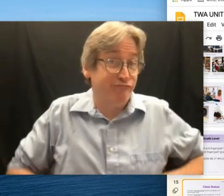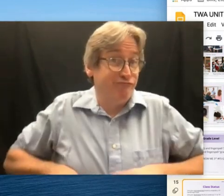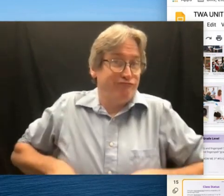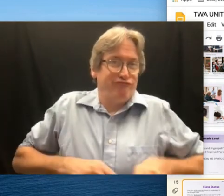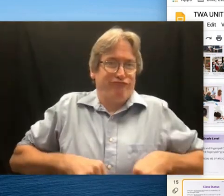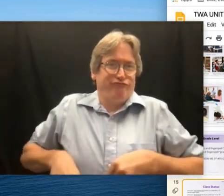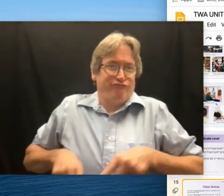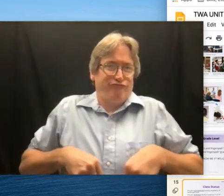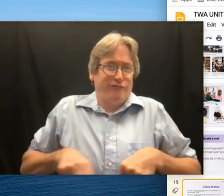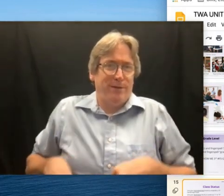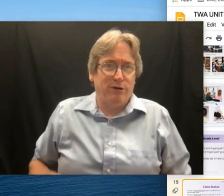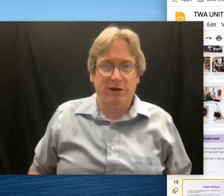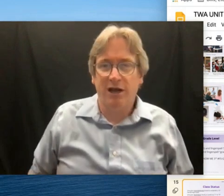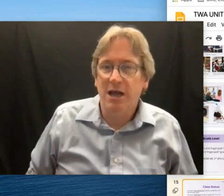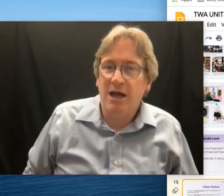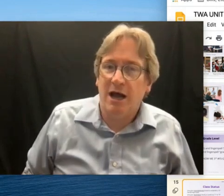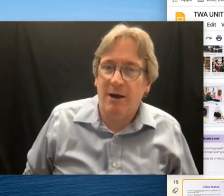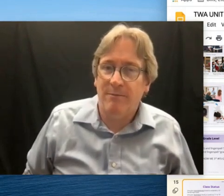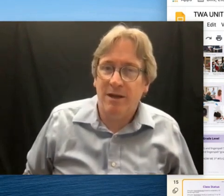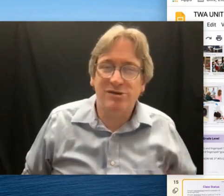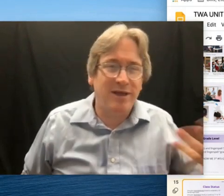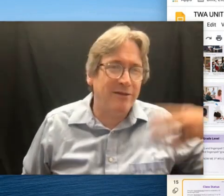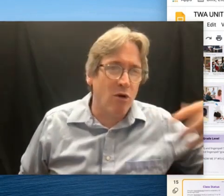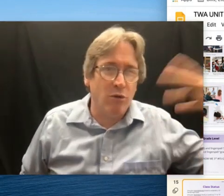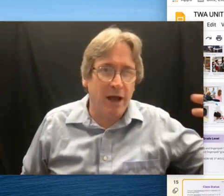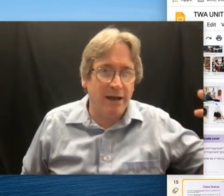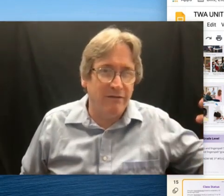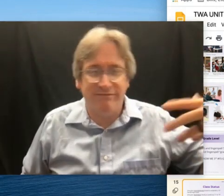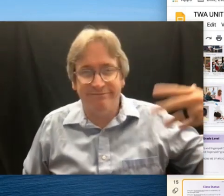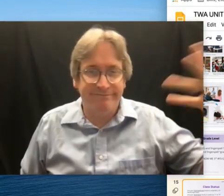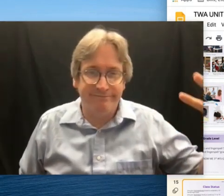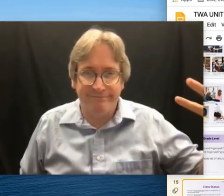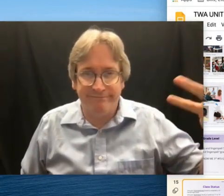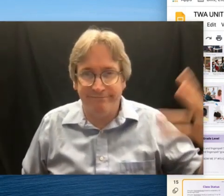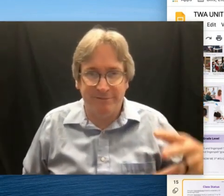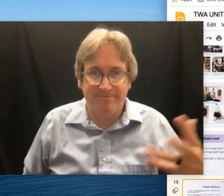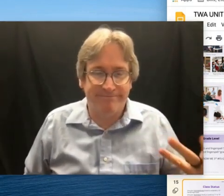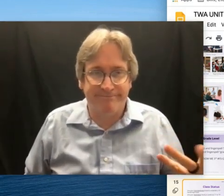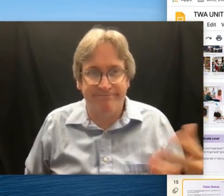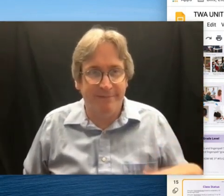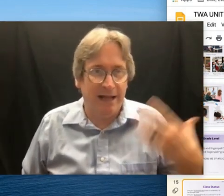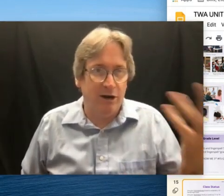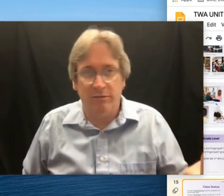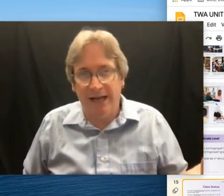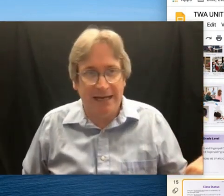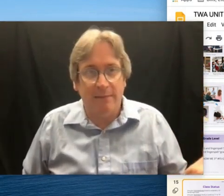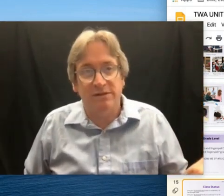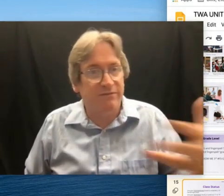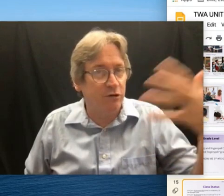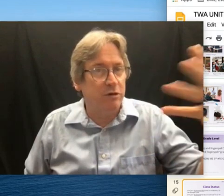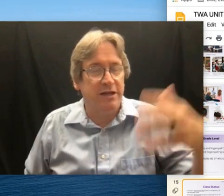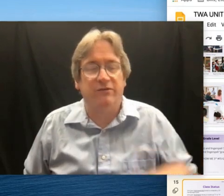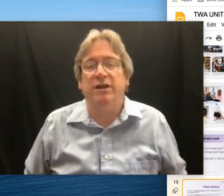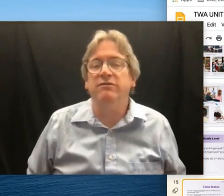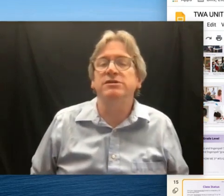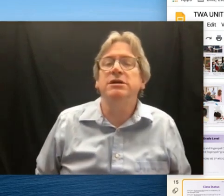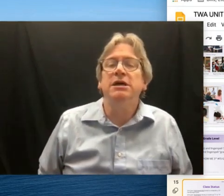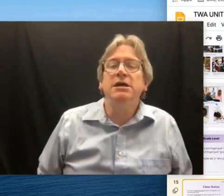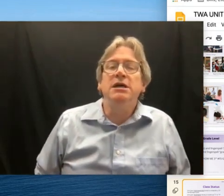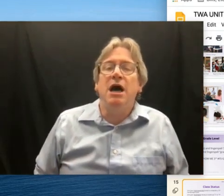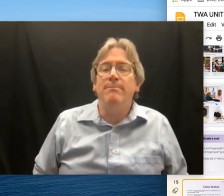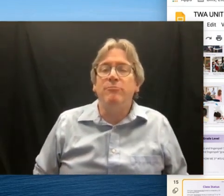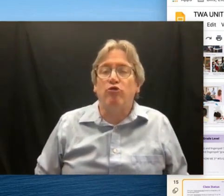freshmen. Diaper. So they had their own kind of, I don't know, nicknames for the different